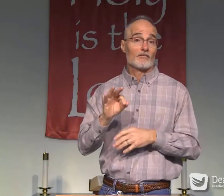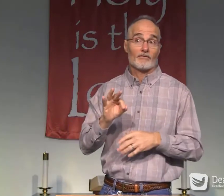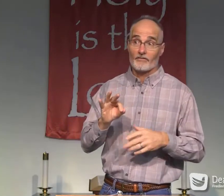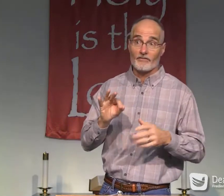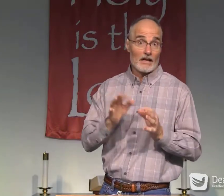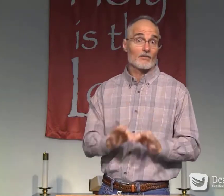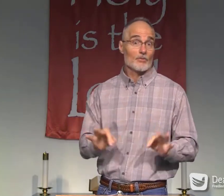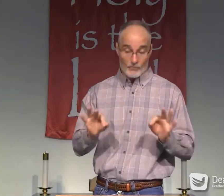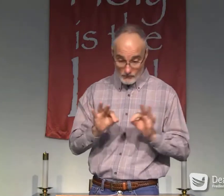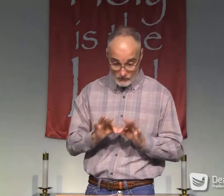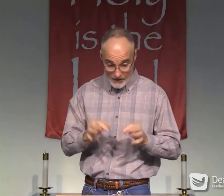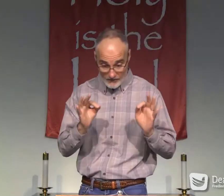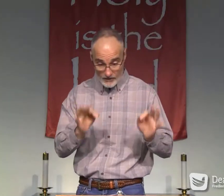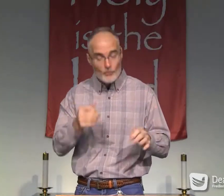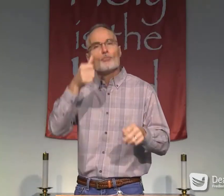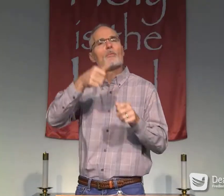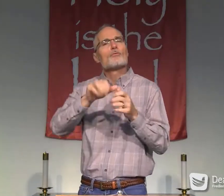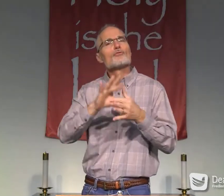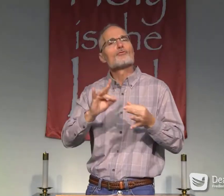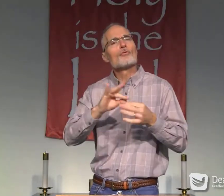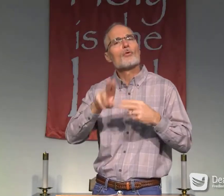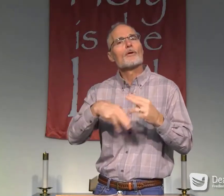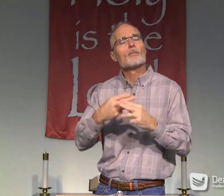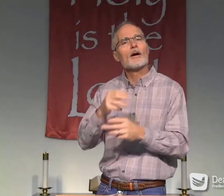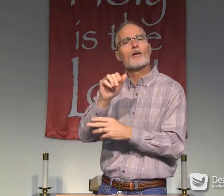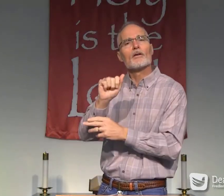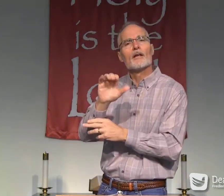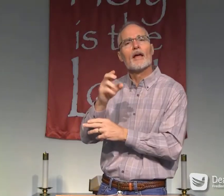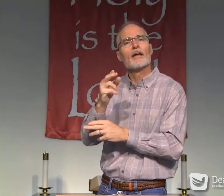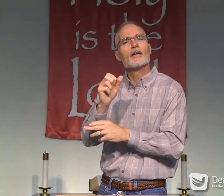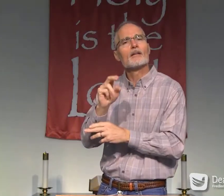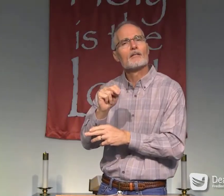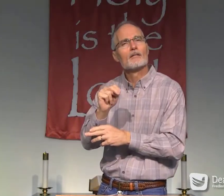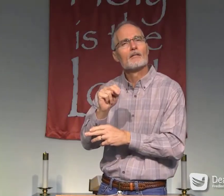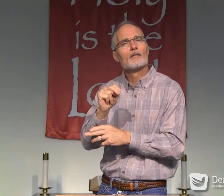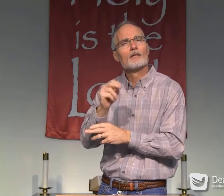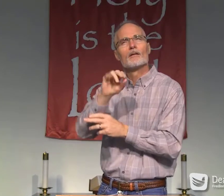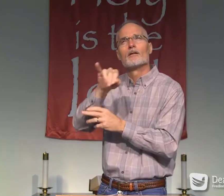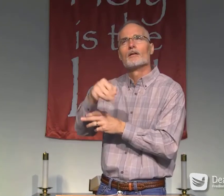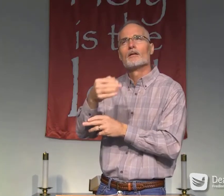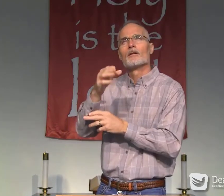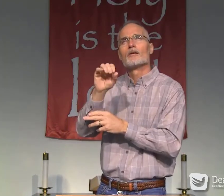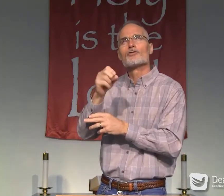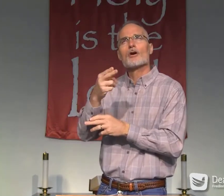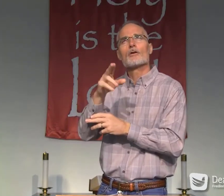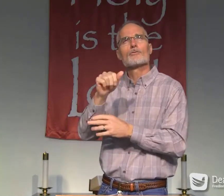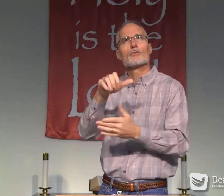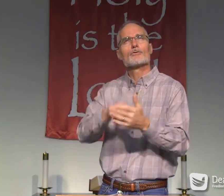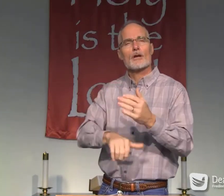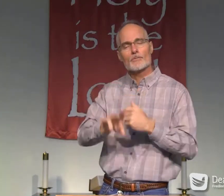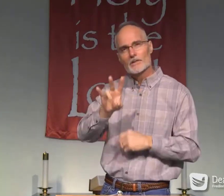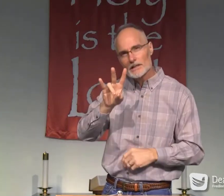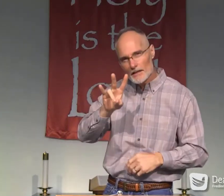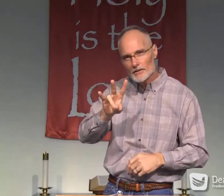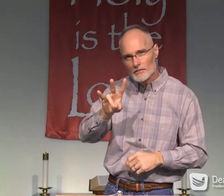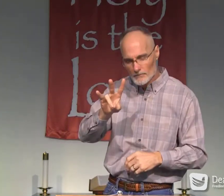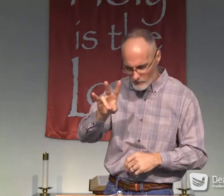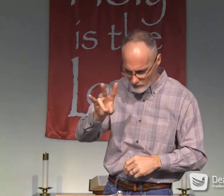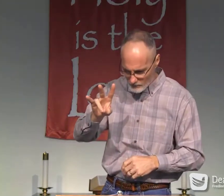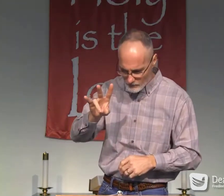Now, clothing back then had a lot of value. Do you remember this story about Achan